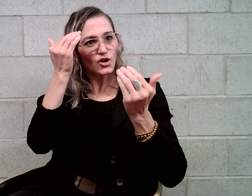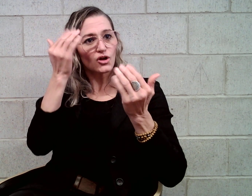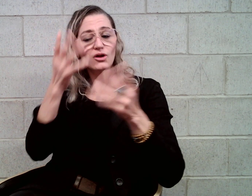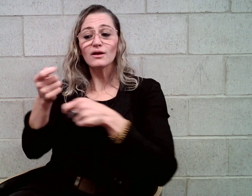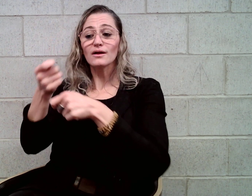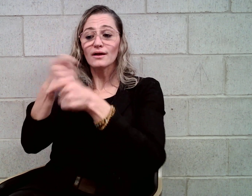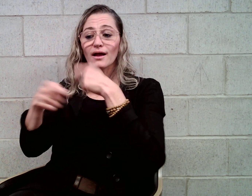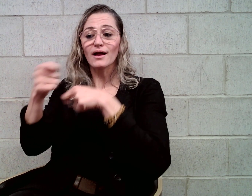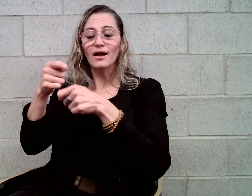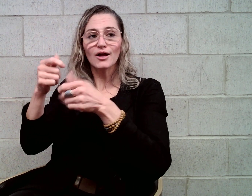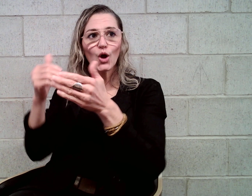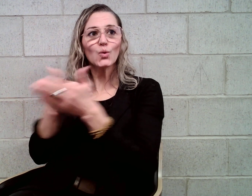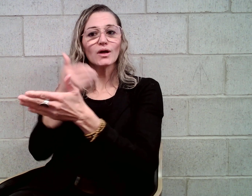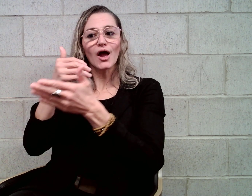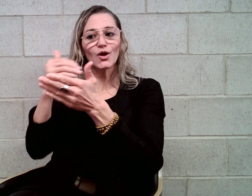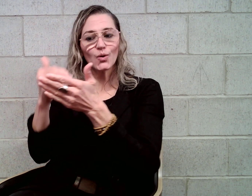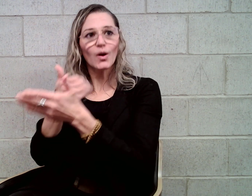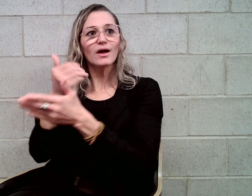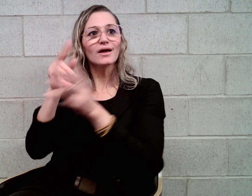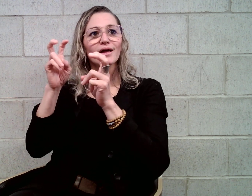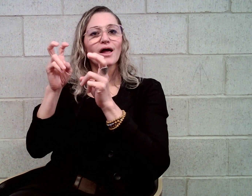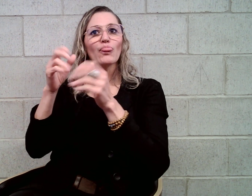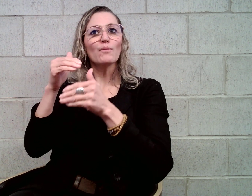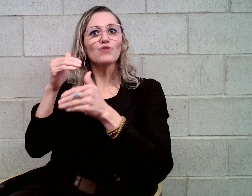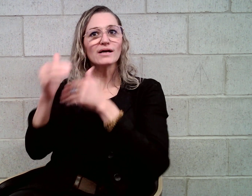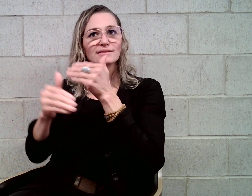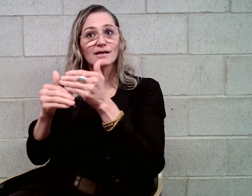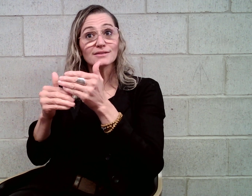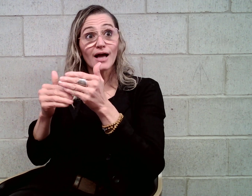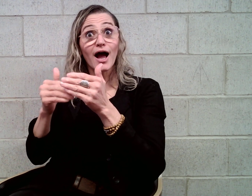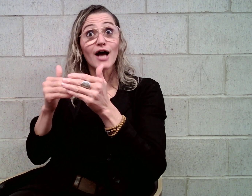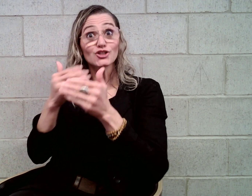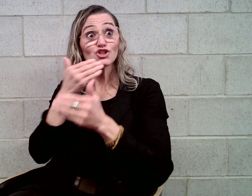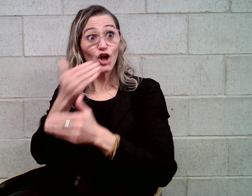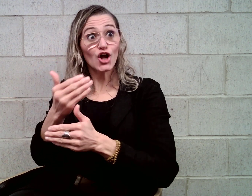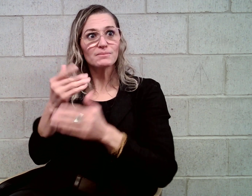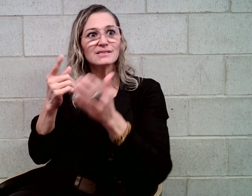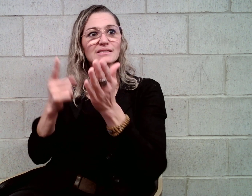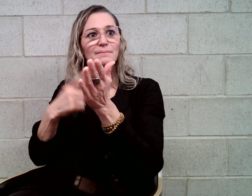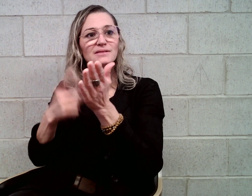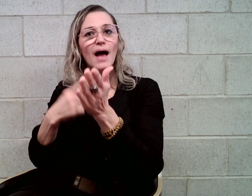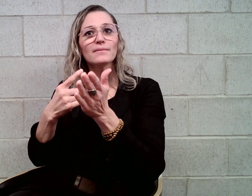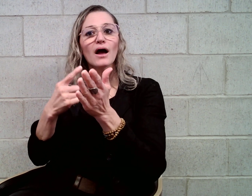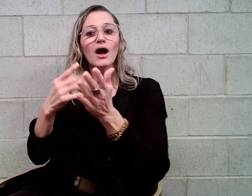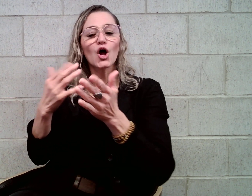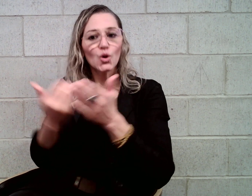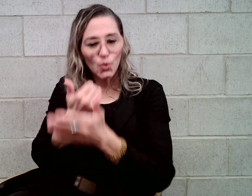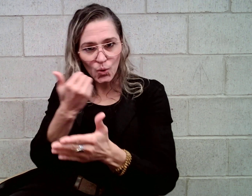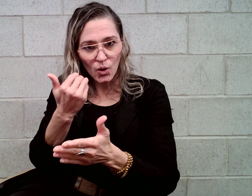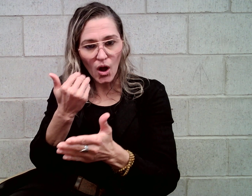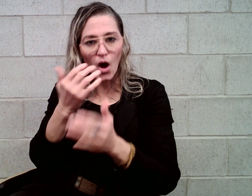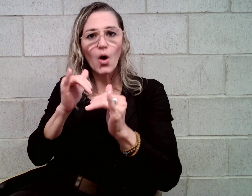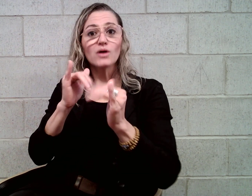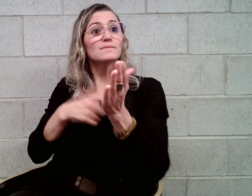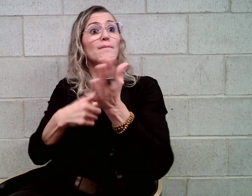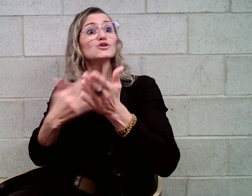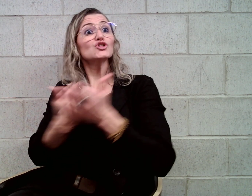mutual understanding and awareness than when you're working on a project where people change, come and go. So you begin to